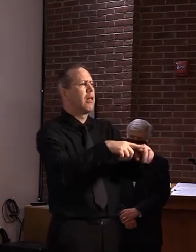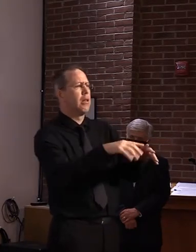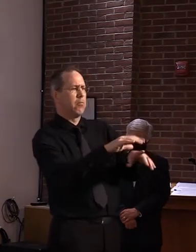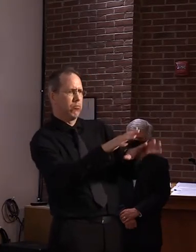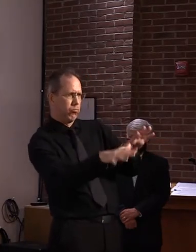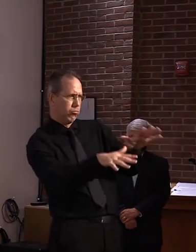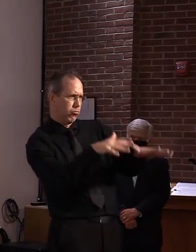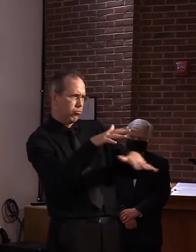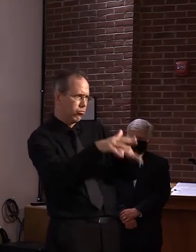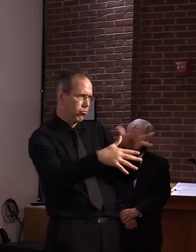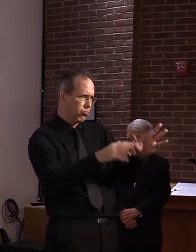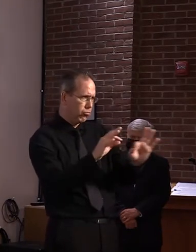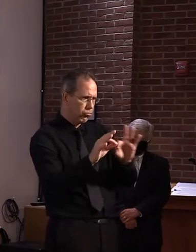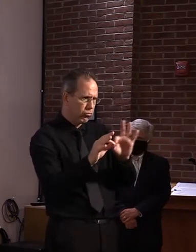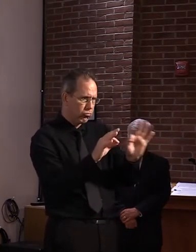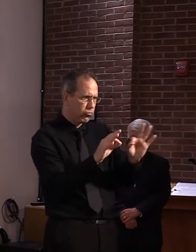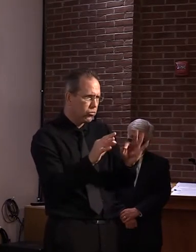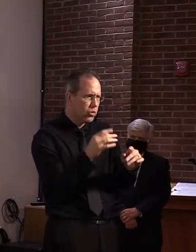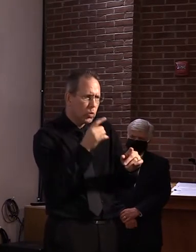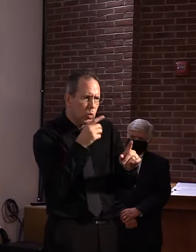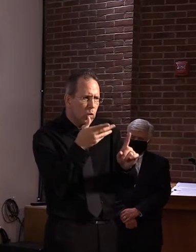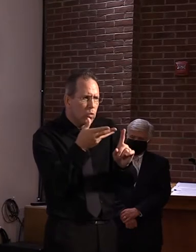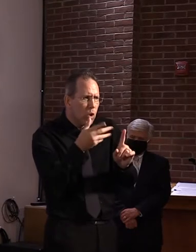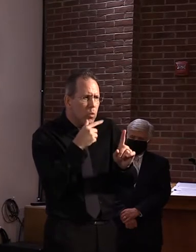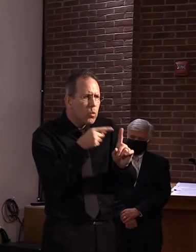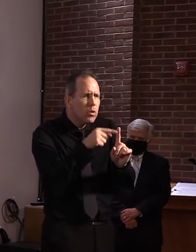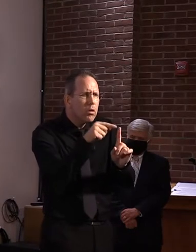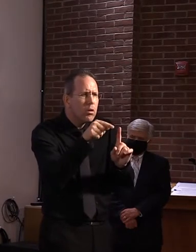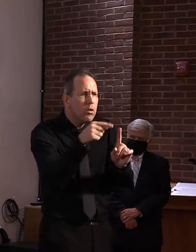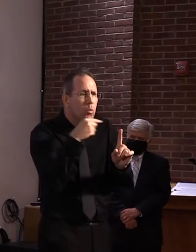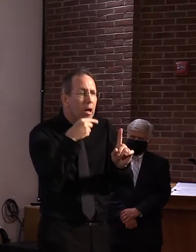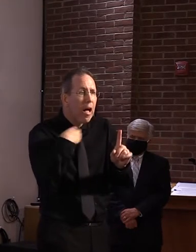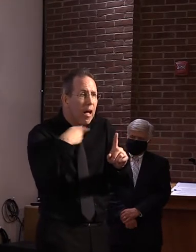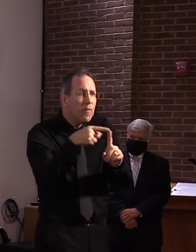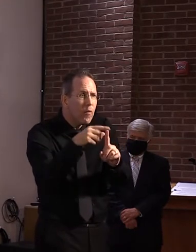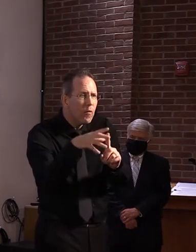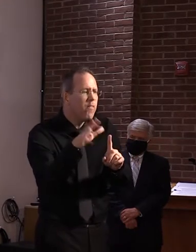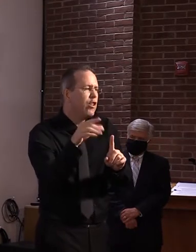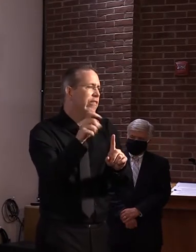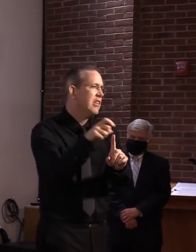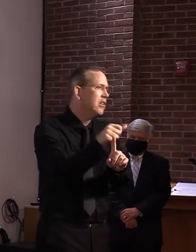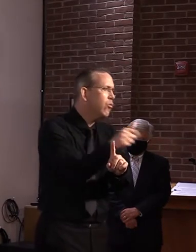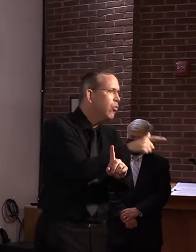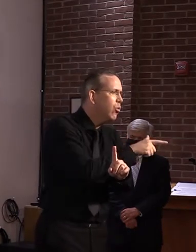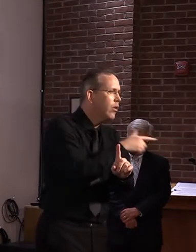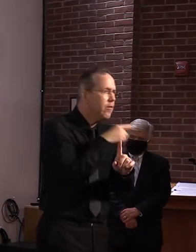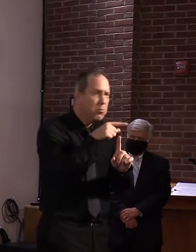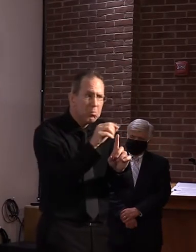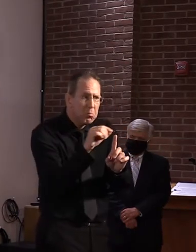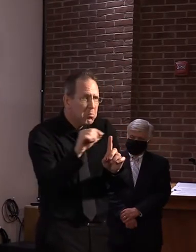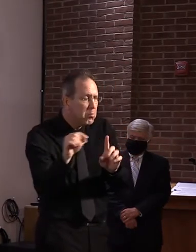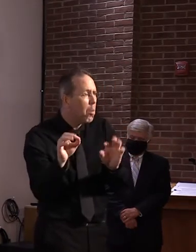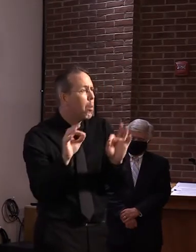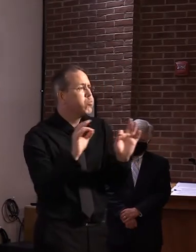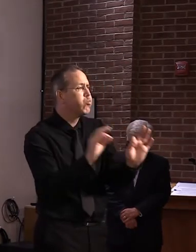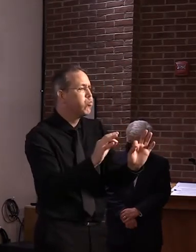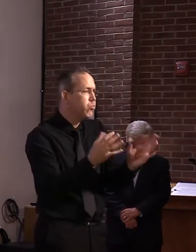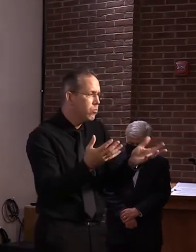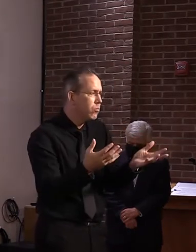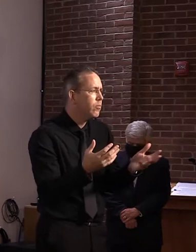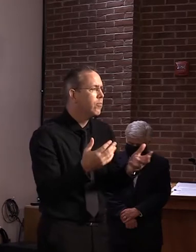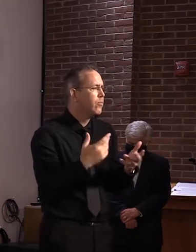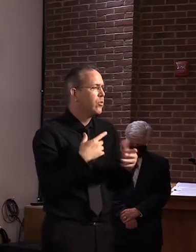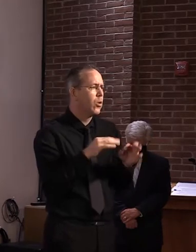approach now because of the very strict process we're using with the new admissions.